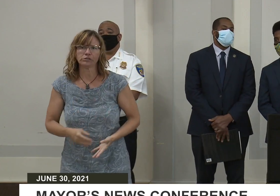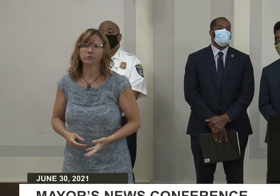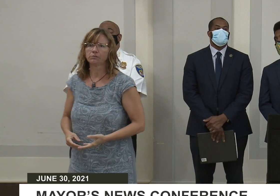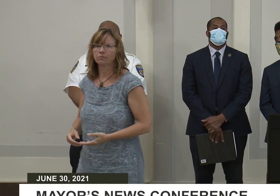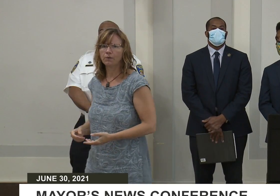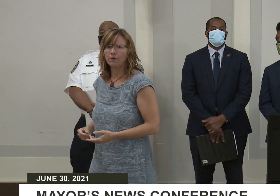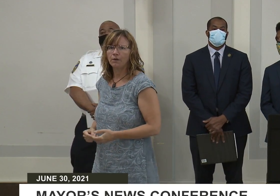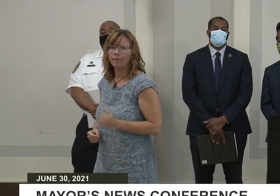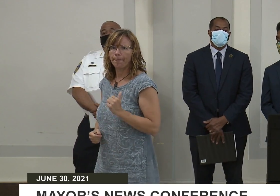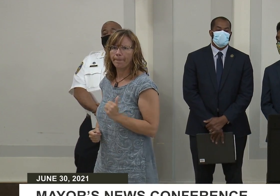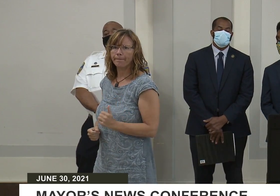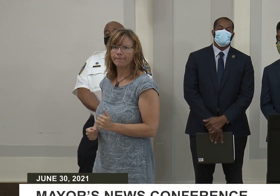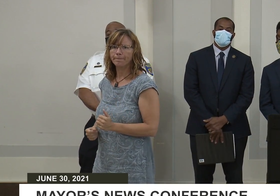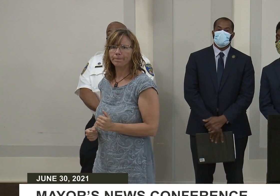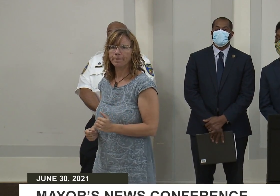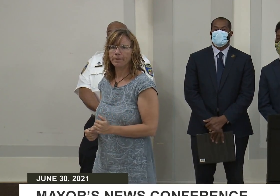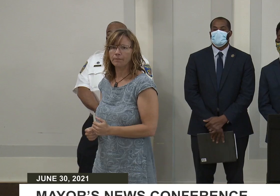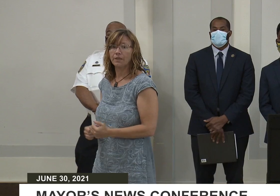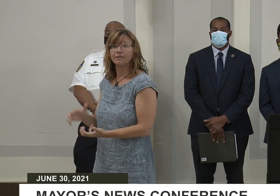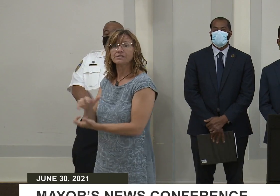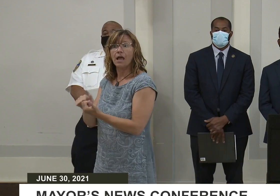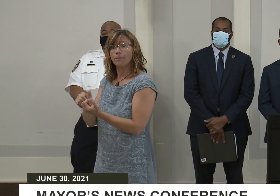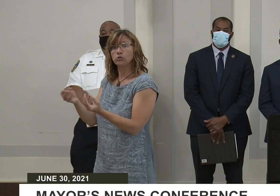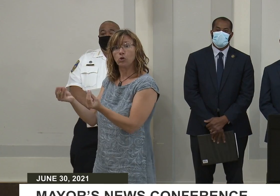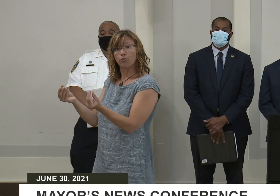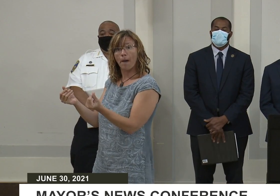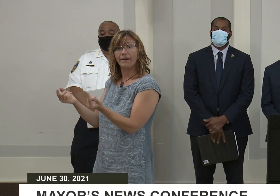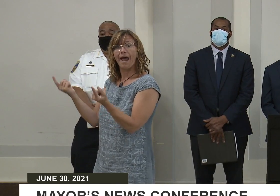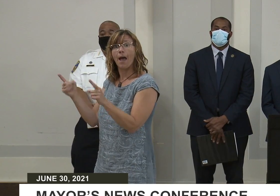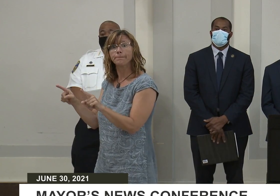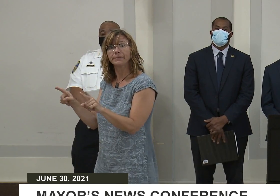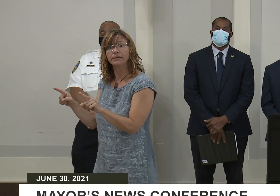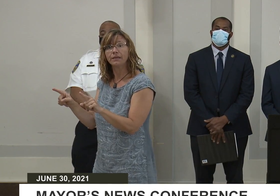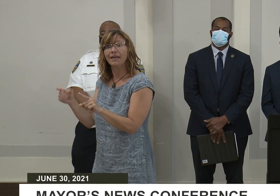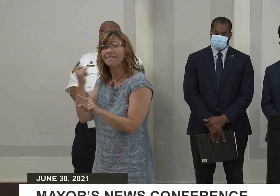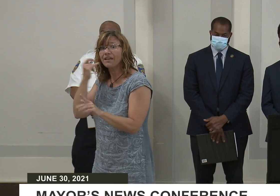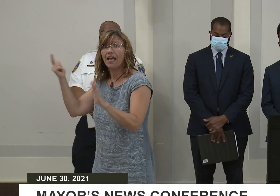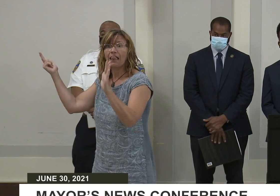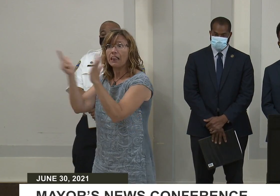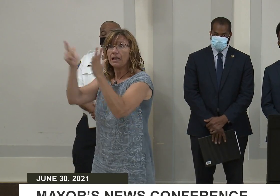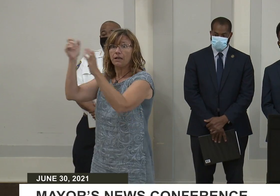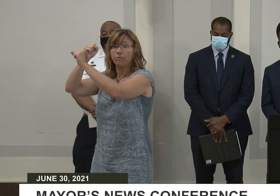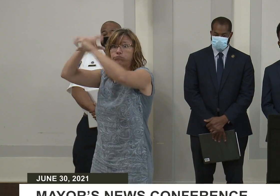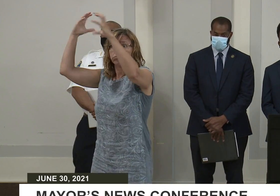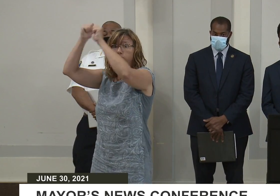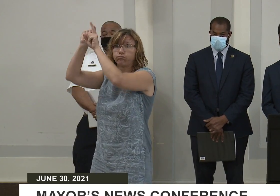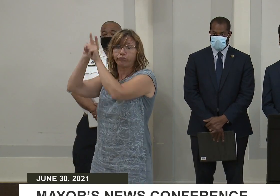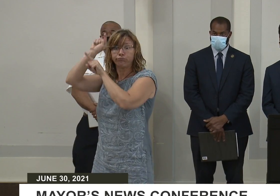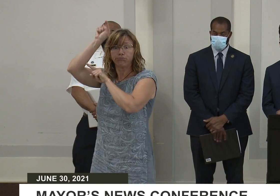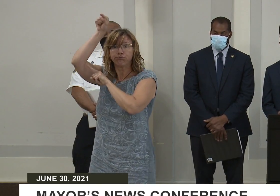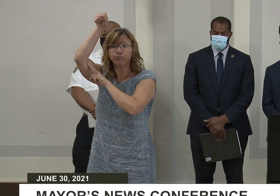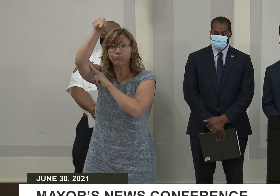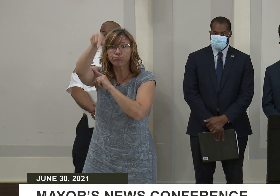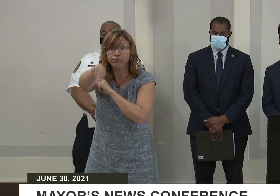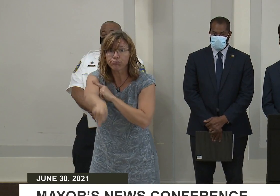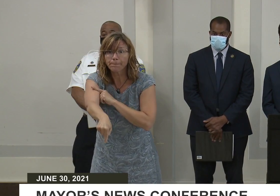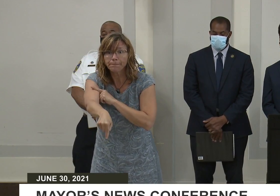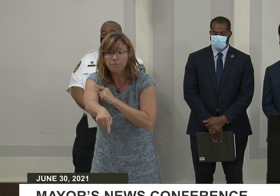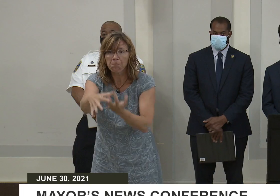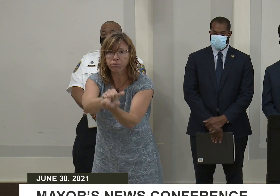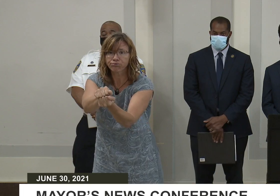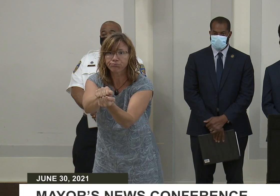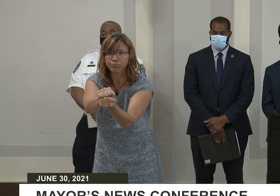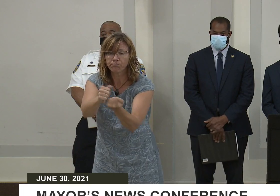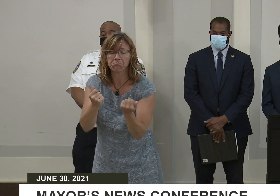being fired off and possibly striking and landing on your property. And with this type of heat